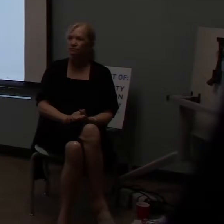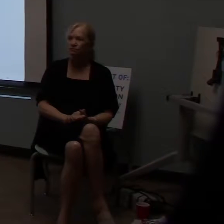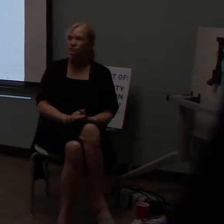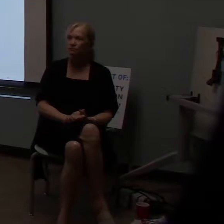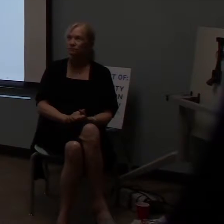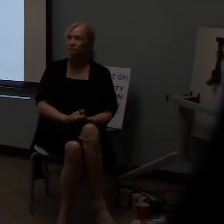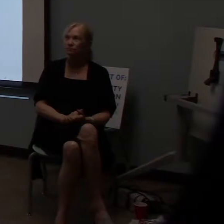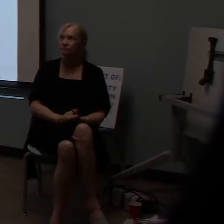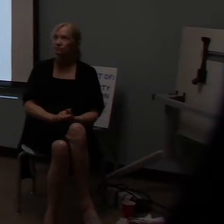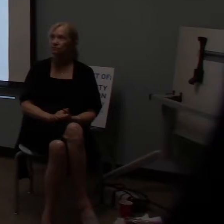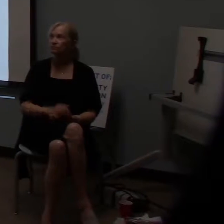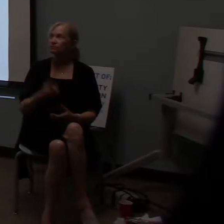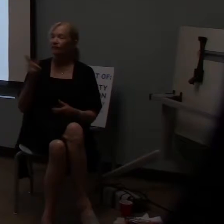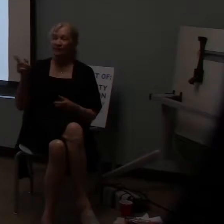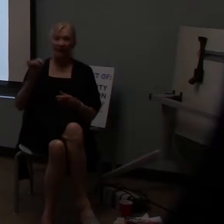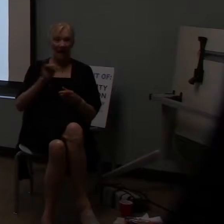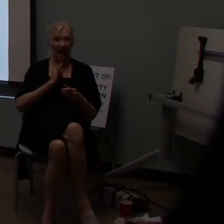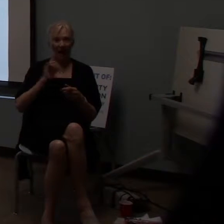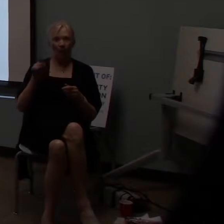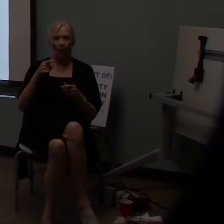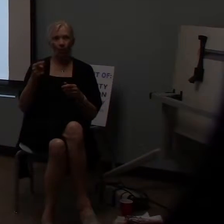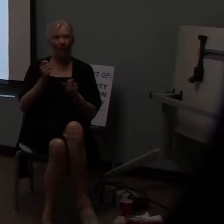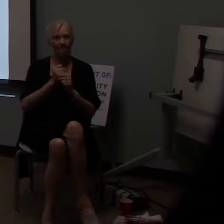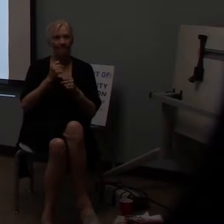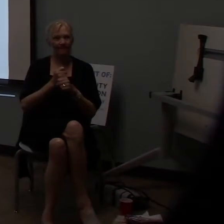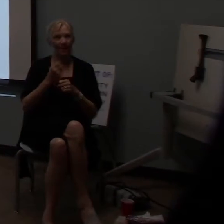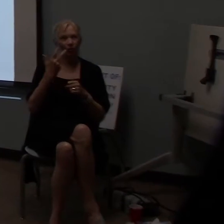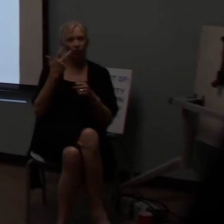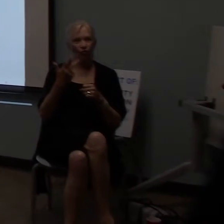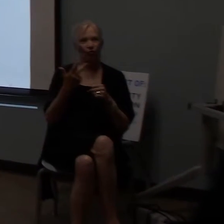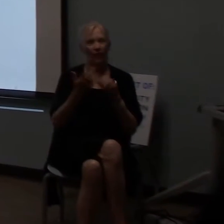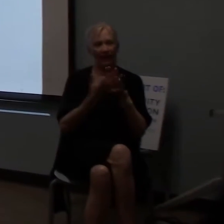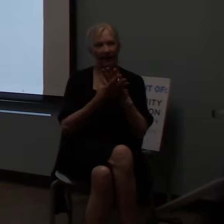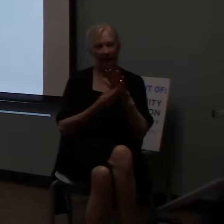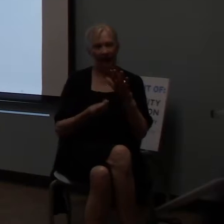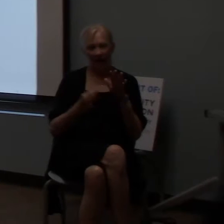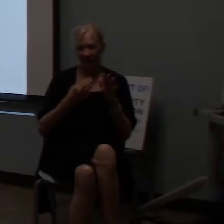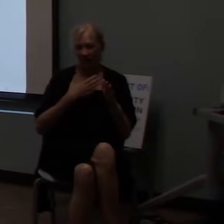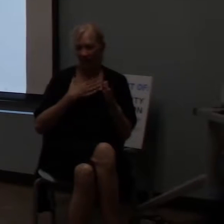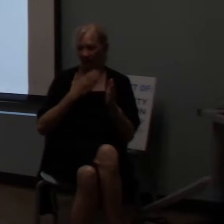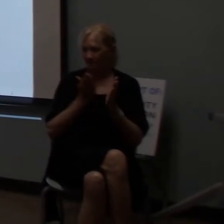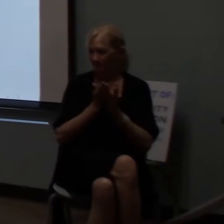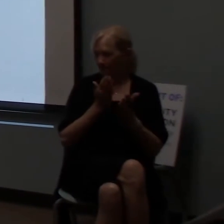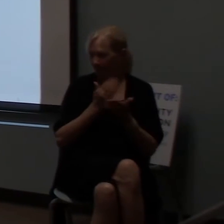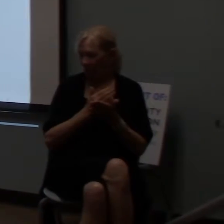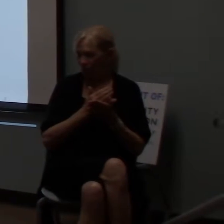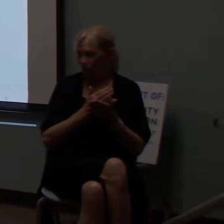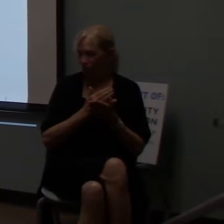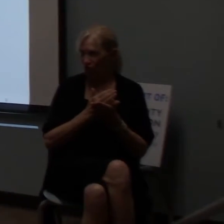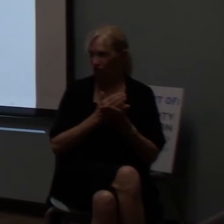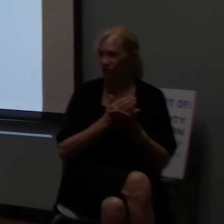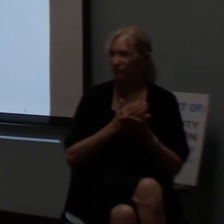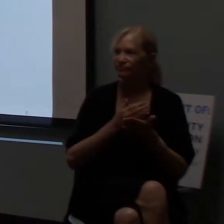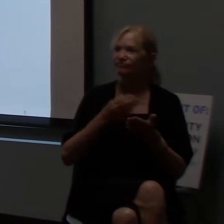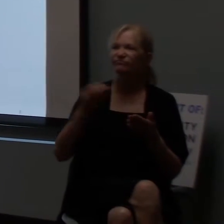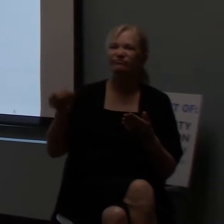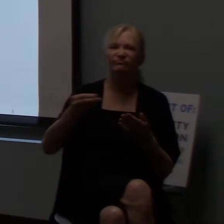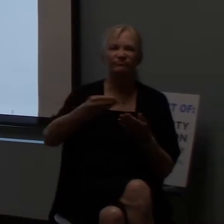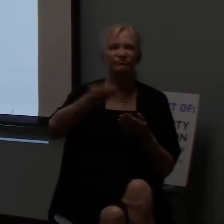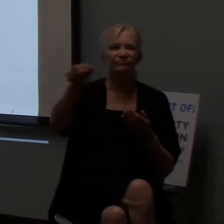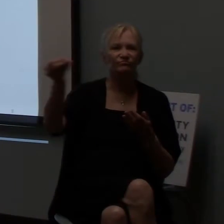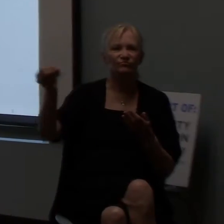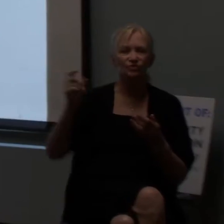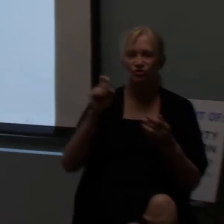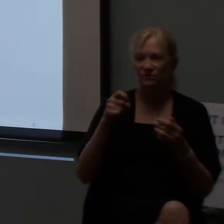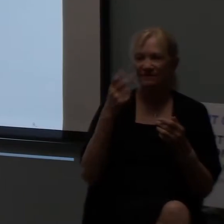made only 3 copies of the budget off of my own personal printer and circulating them down, should get around the